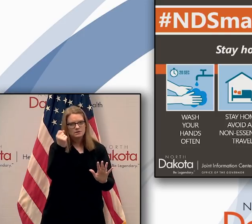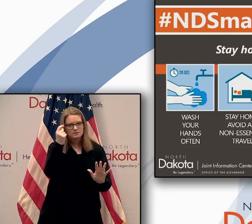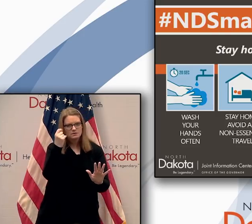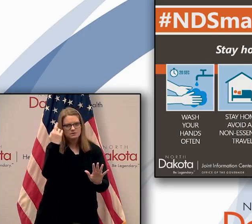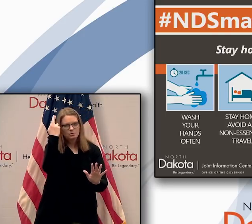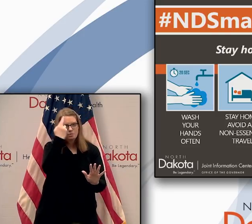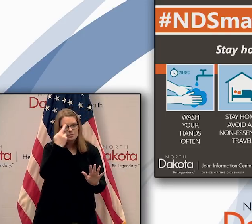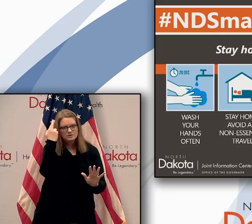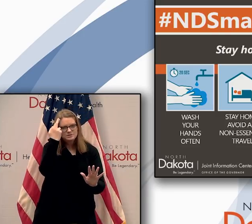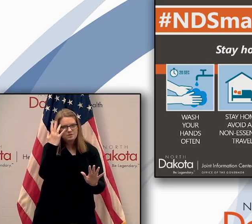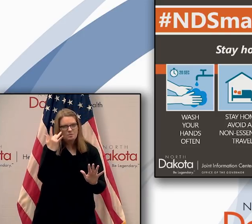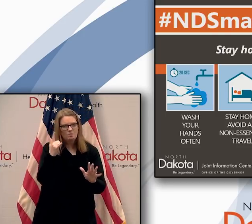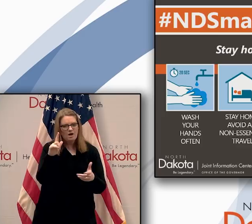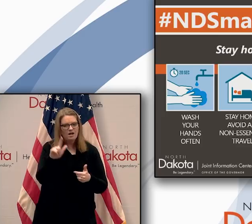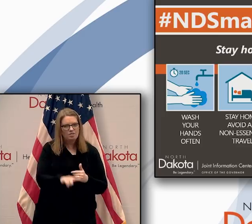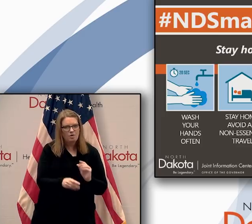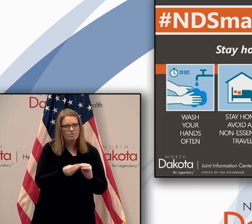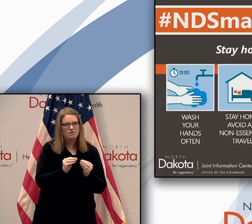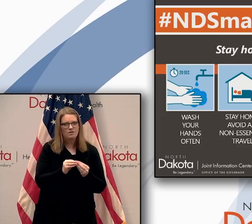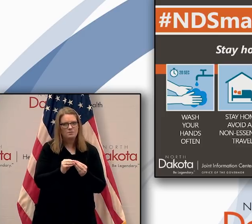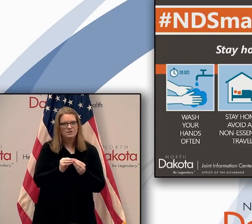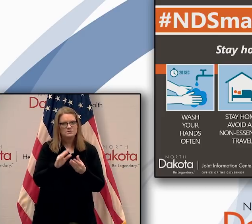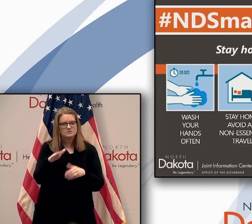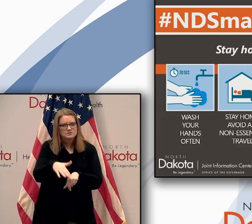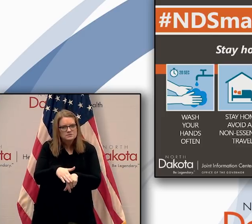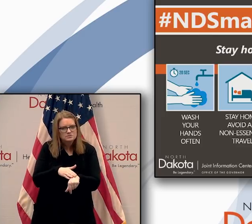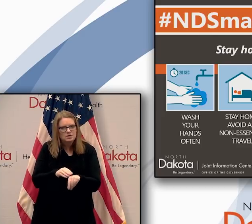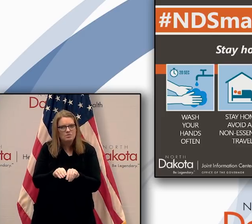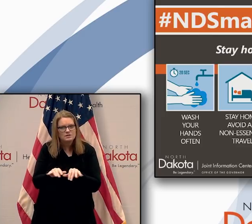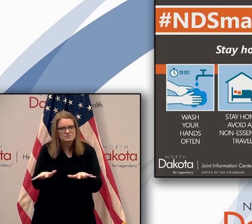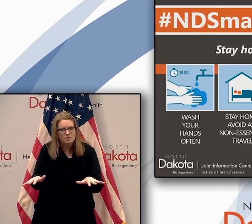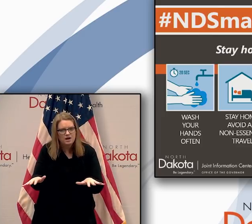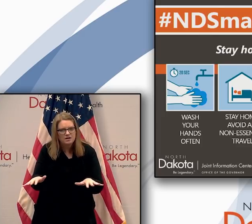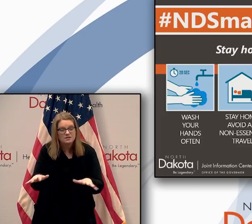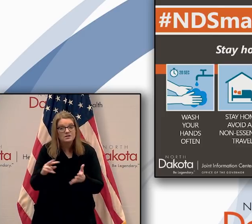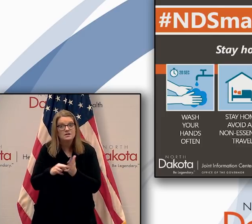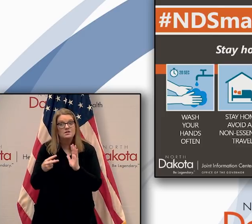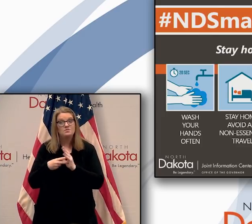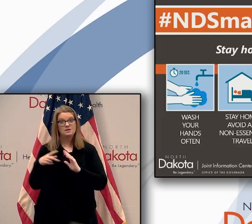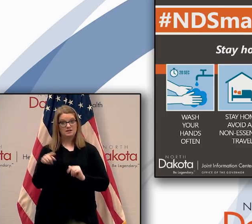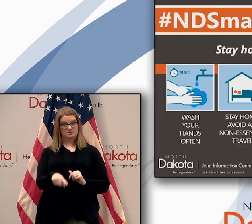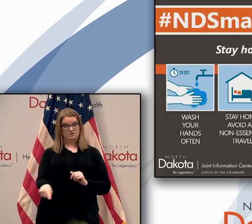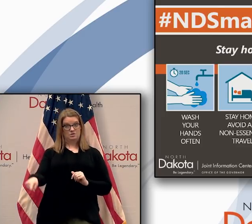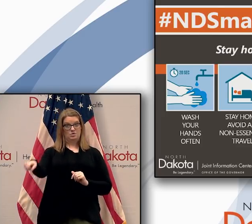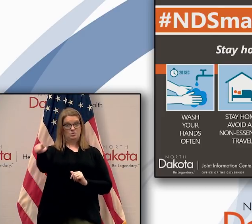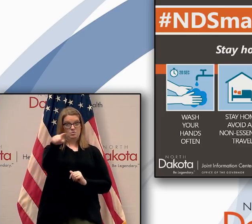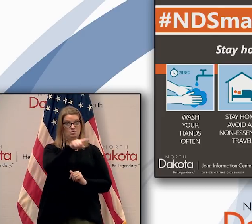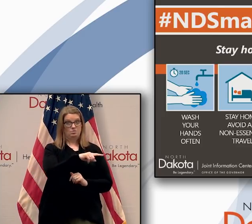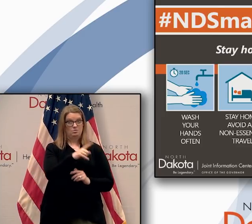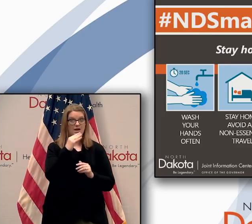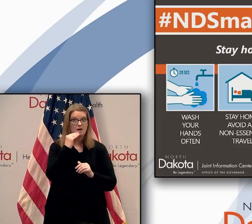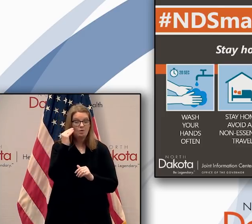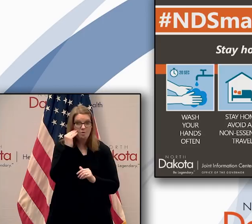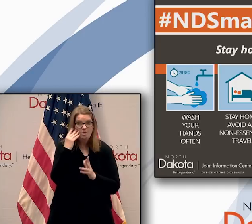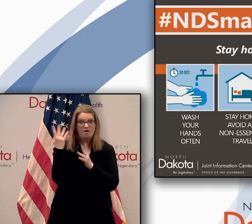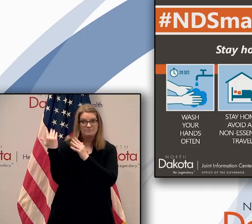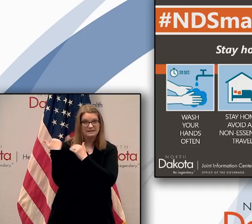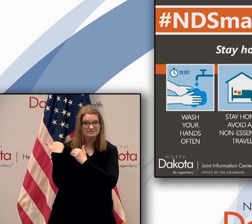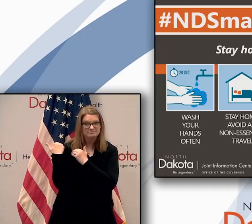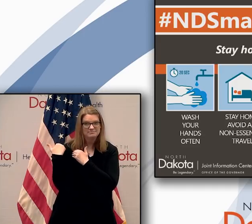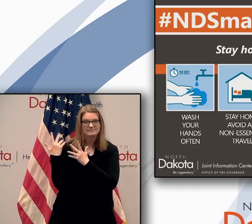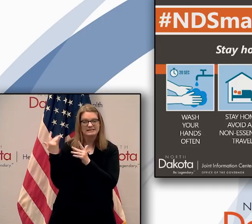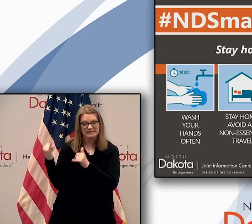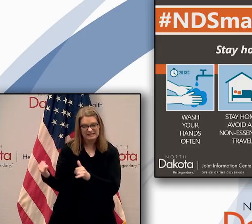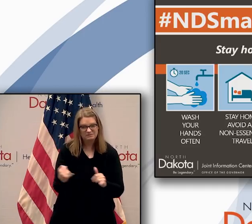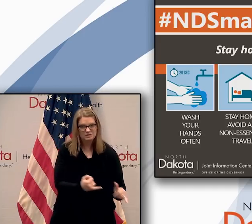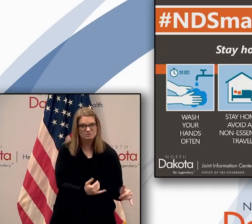low spread and the good results was because we had such high compliance relative to individual responsibility.